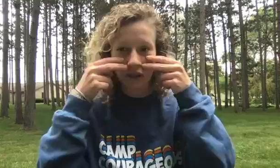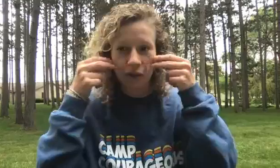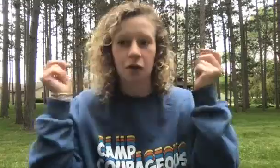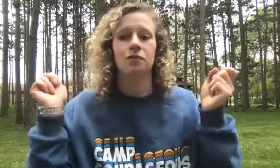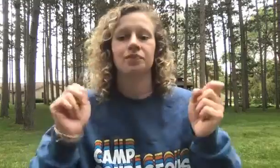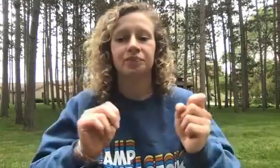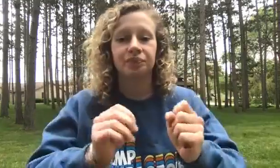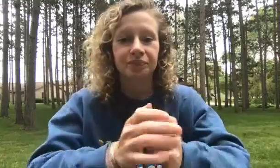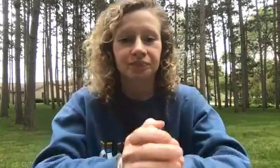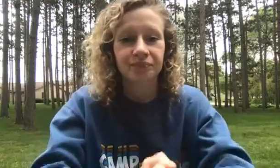out.